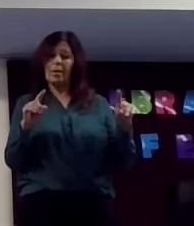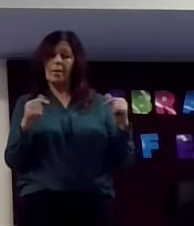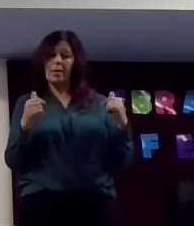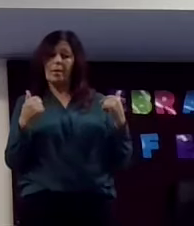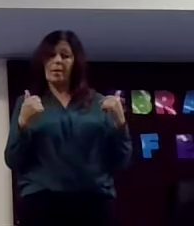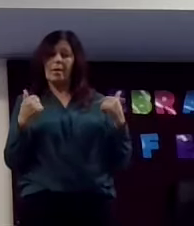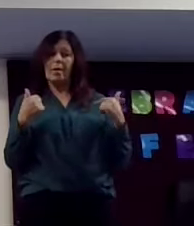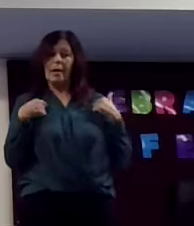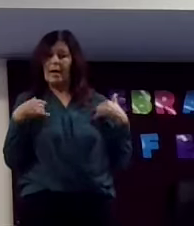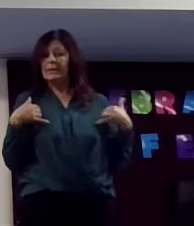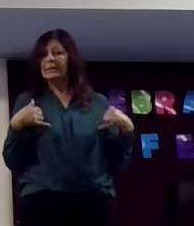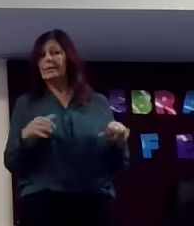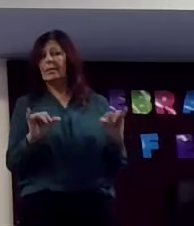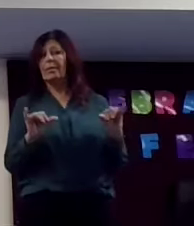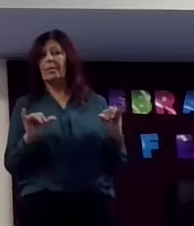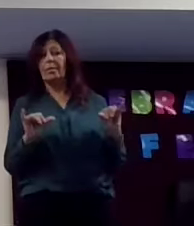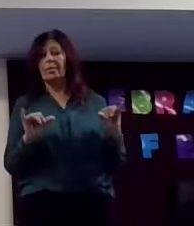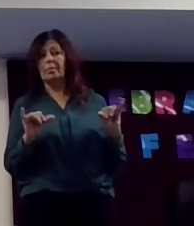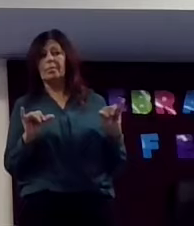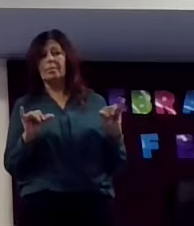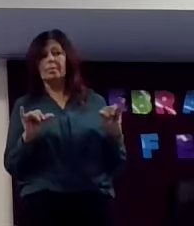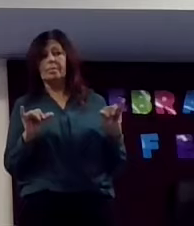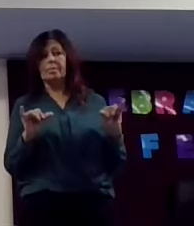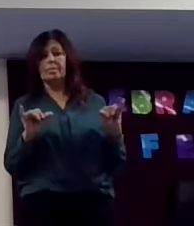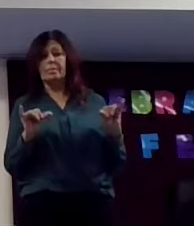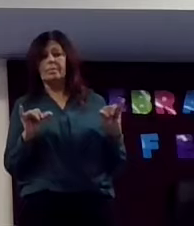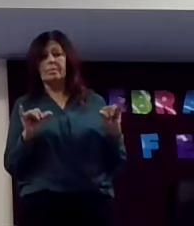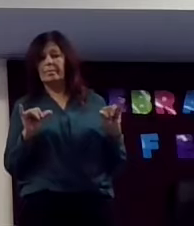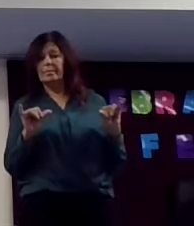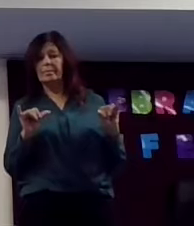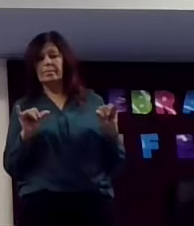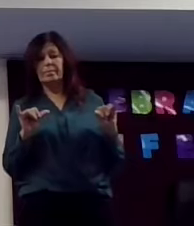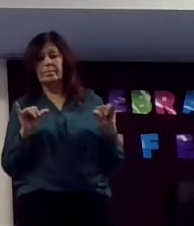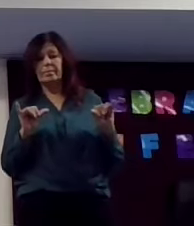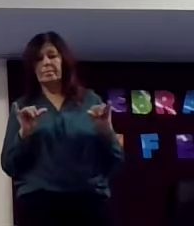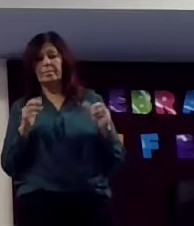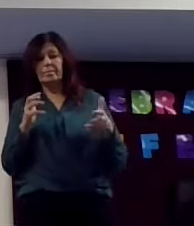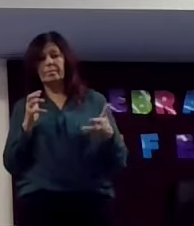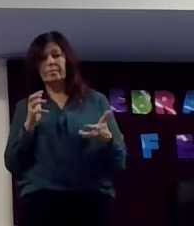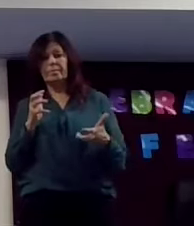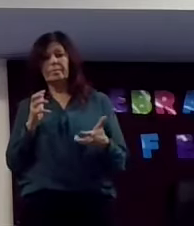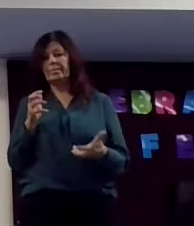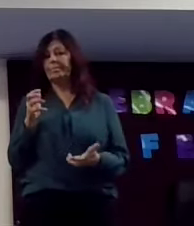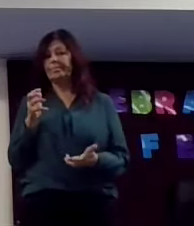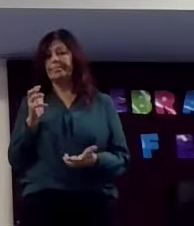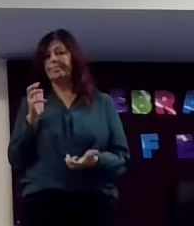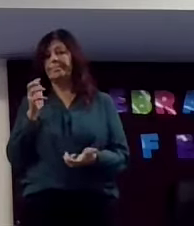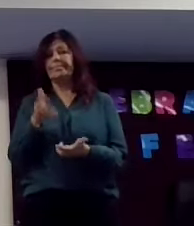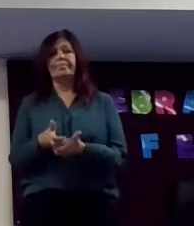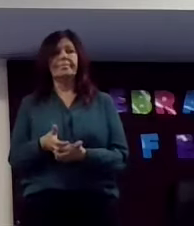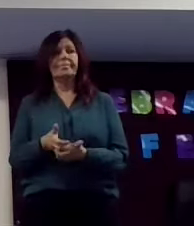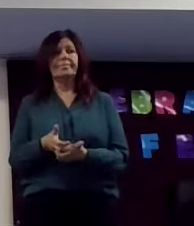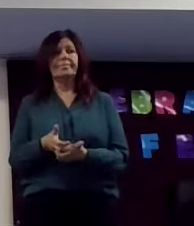I still fall, you know, into the last place of what to do. I'm not trying